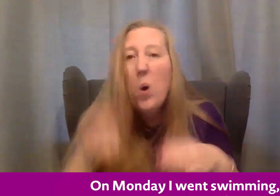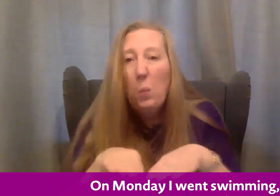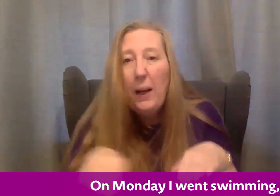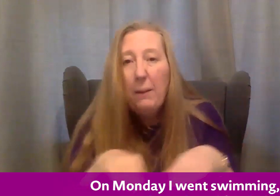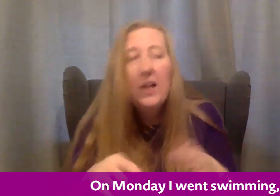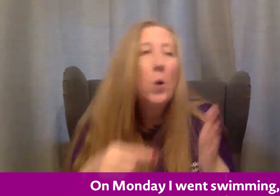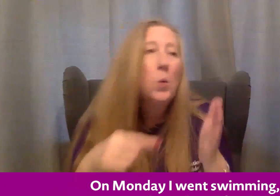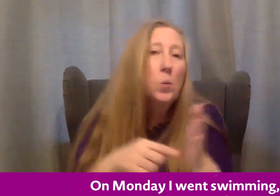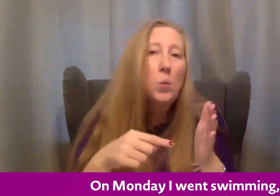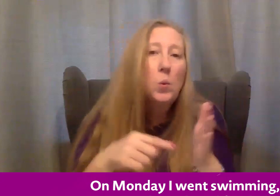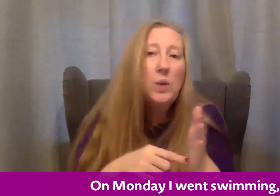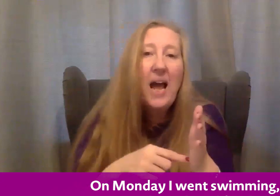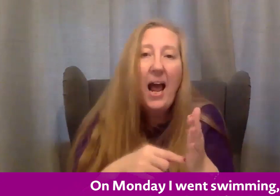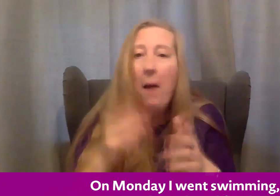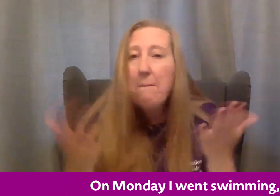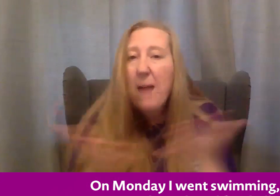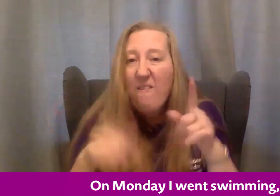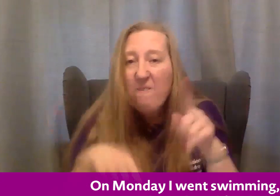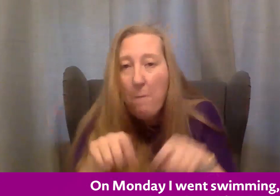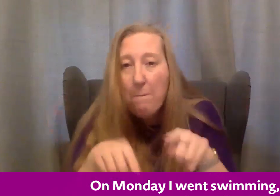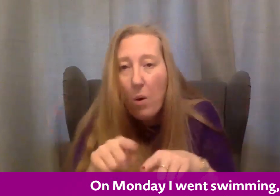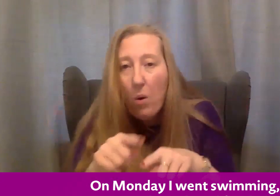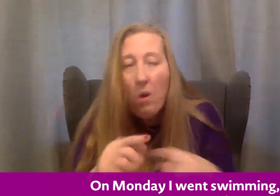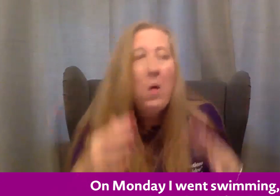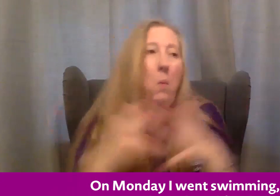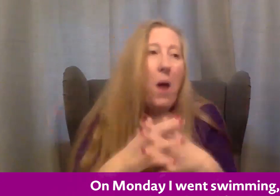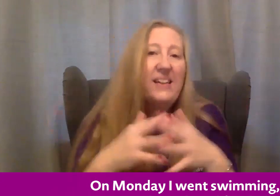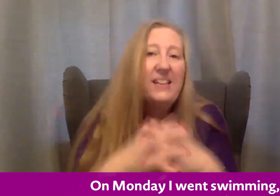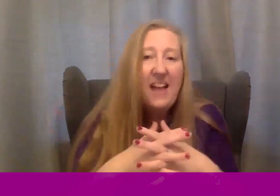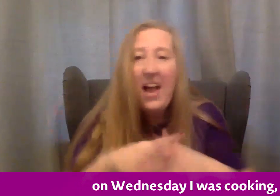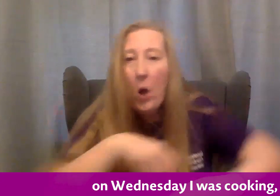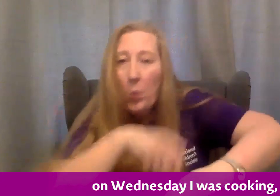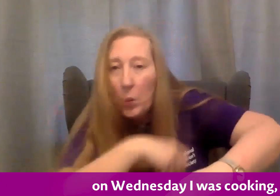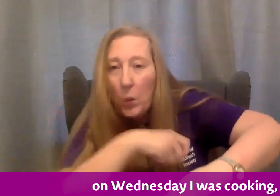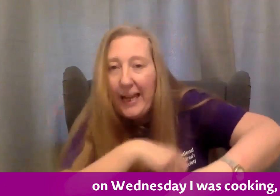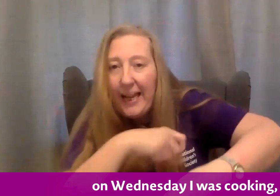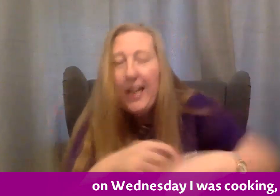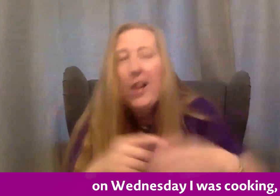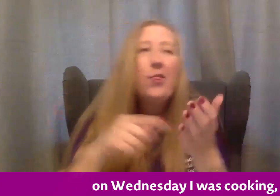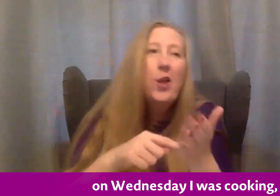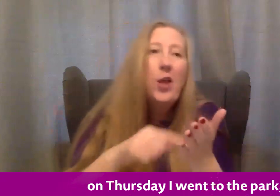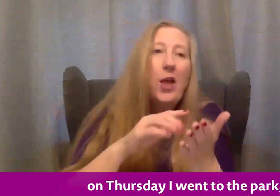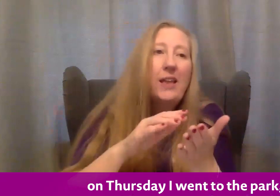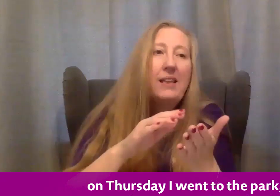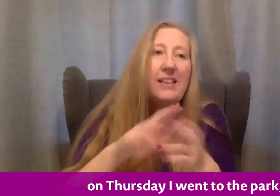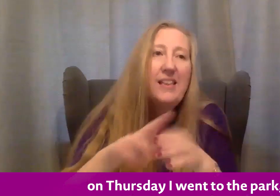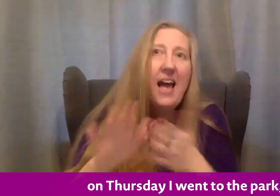On Monday I went swimming. On Tuesday I played football. On Wednesday I was cooking. On Thursday